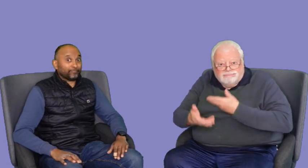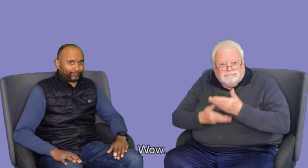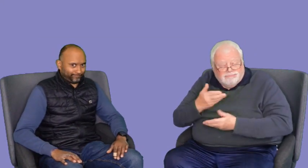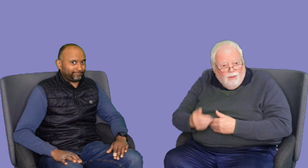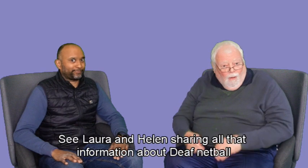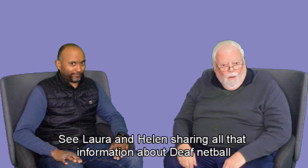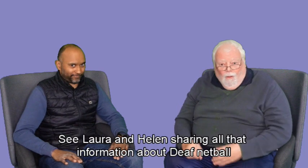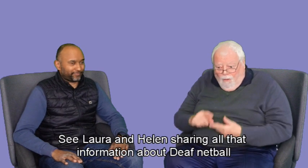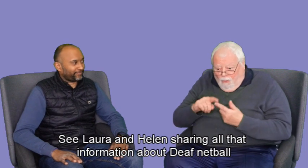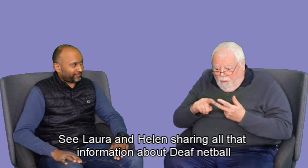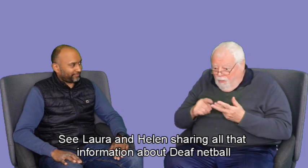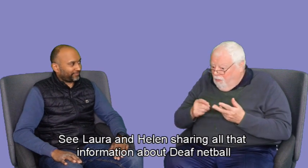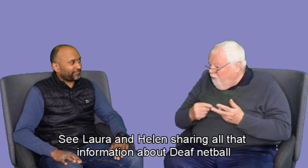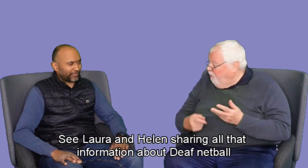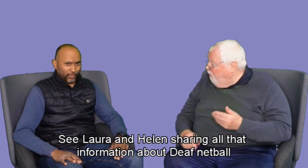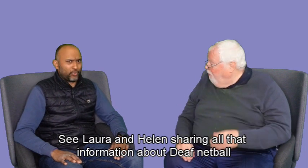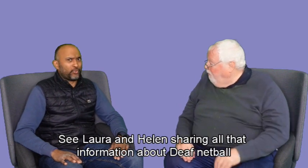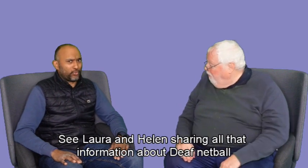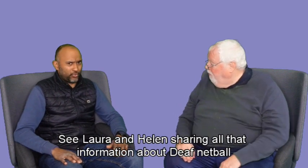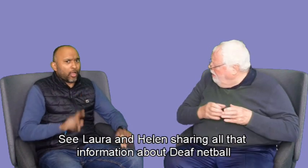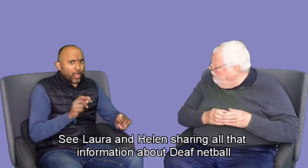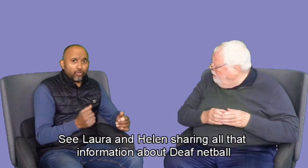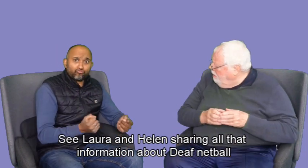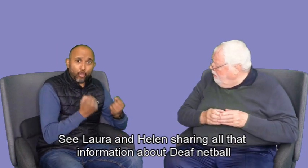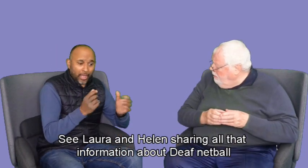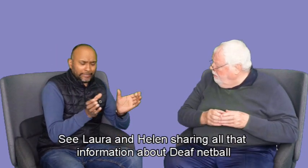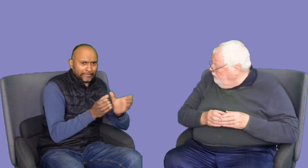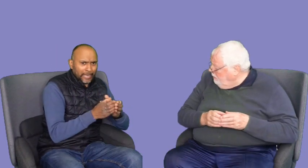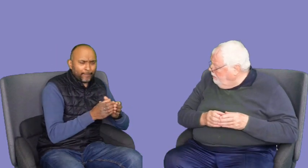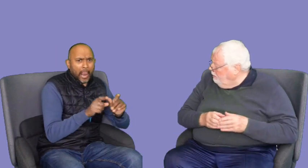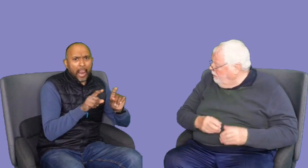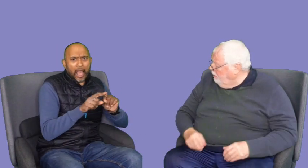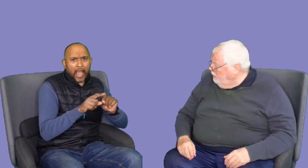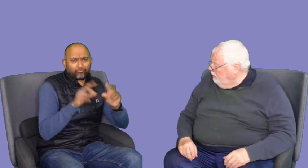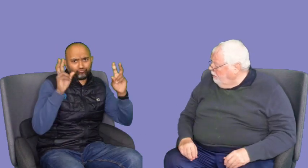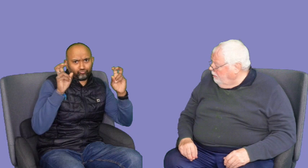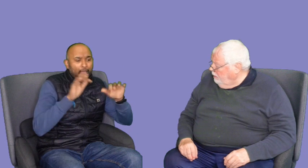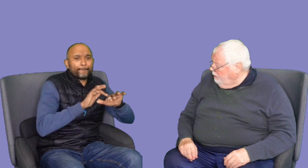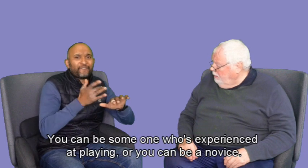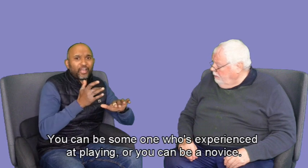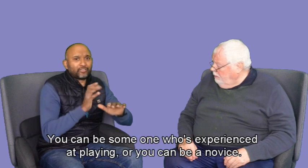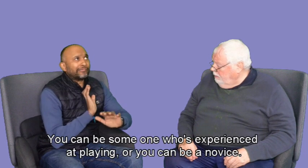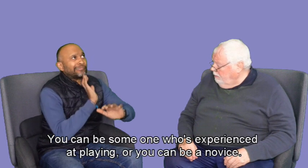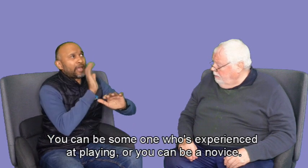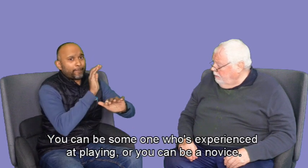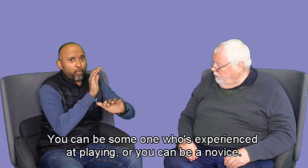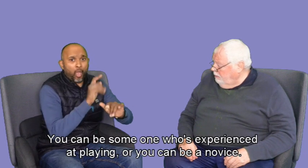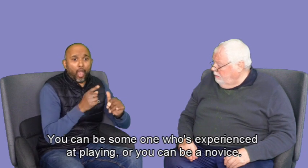Wow, seeing Laura and Helen sharing all that information about Deaf Netball. You can be someone who's